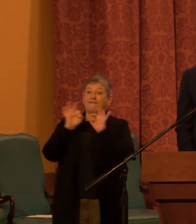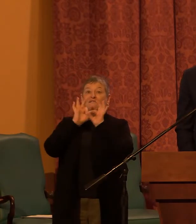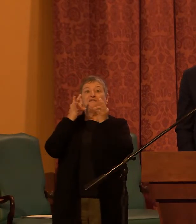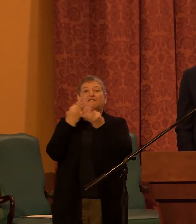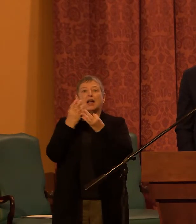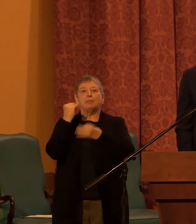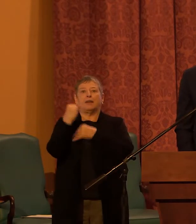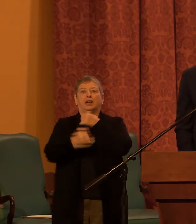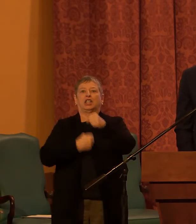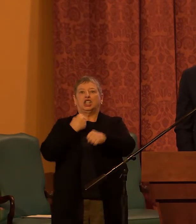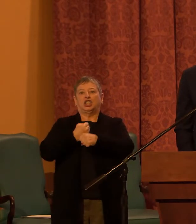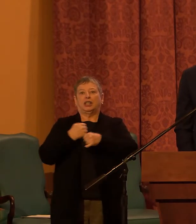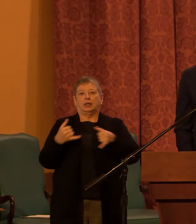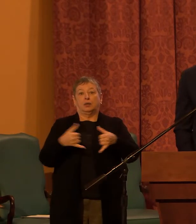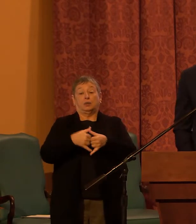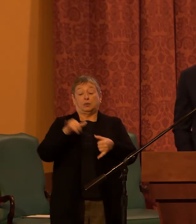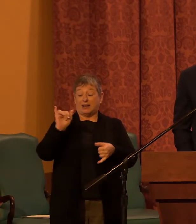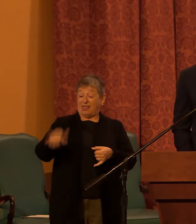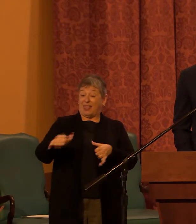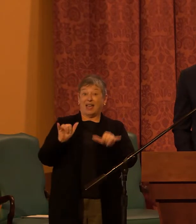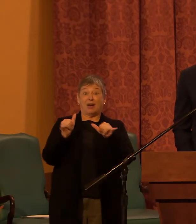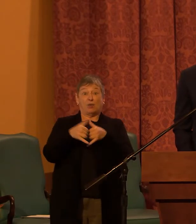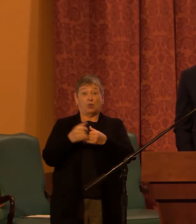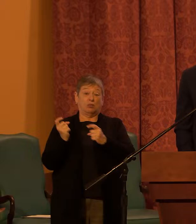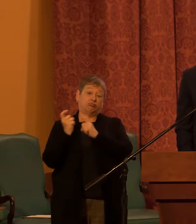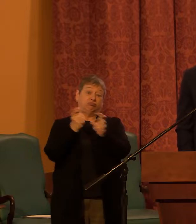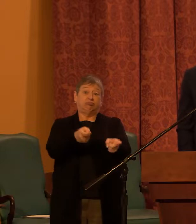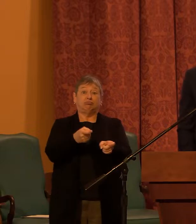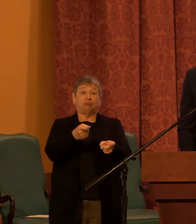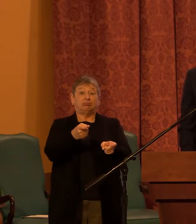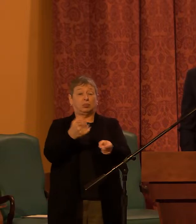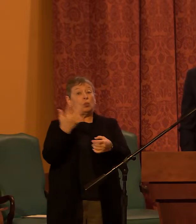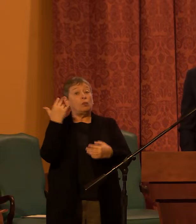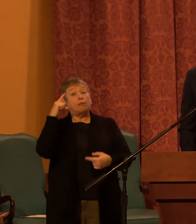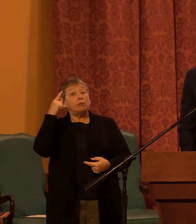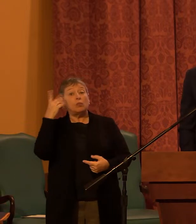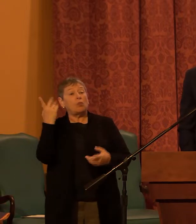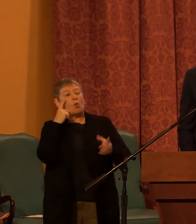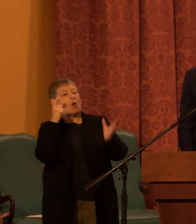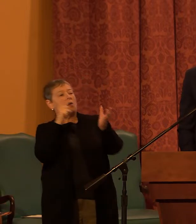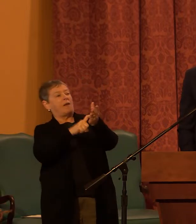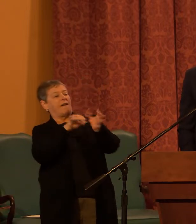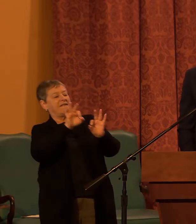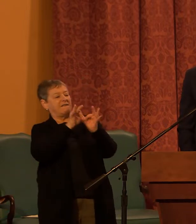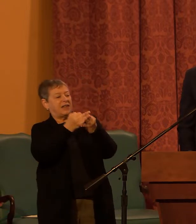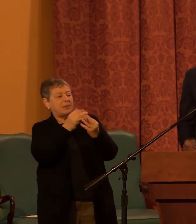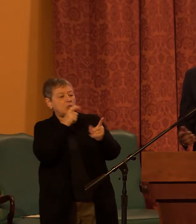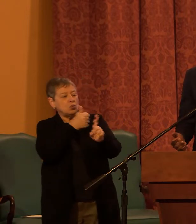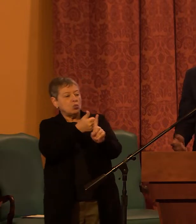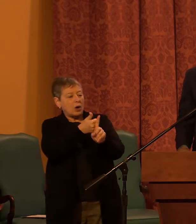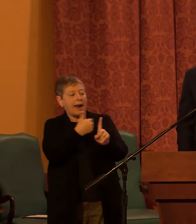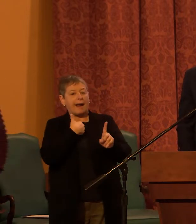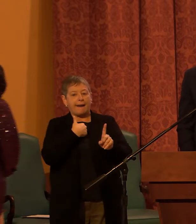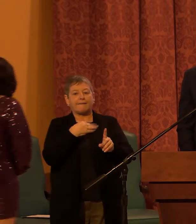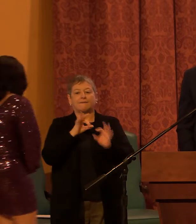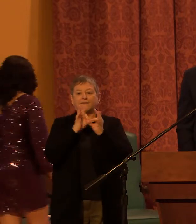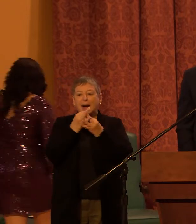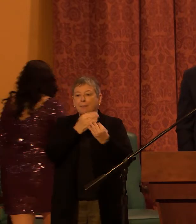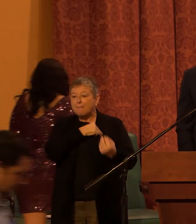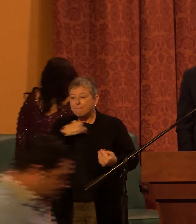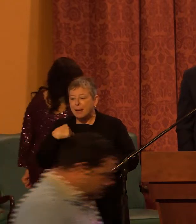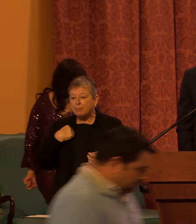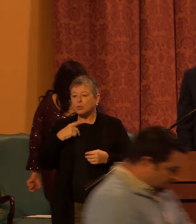Award. This award is given in recognition of a family who has a family member or family members